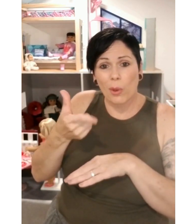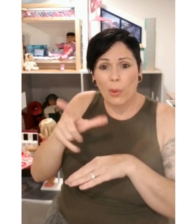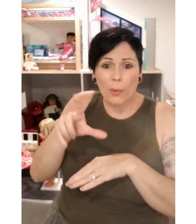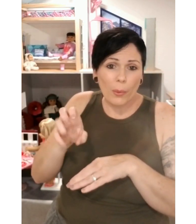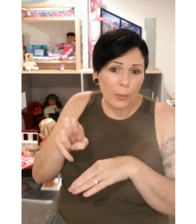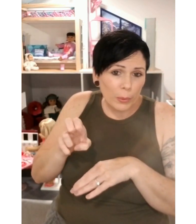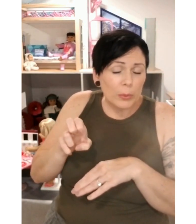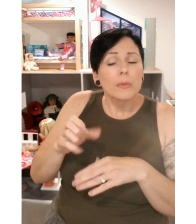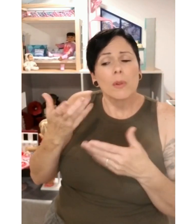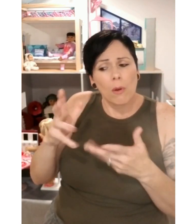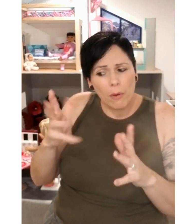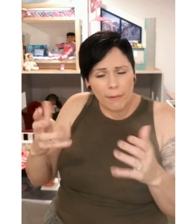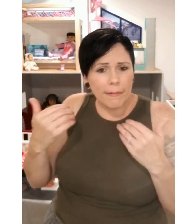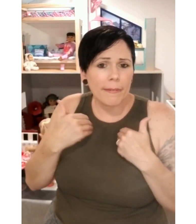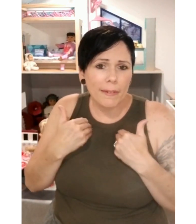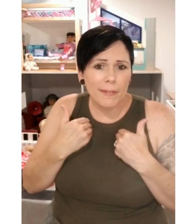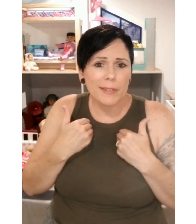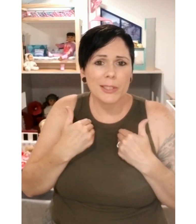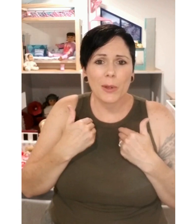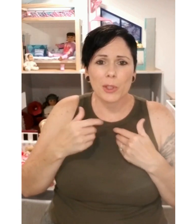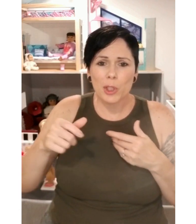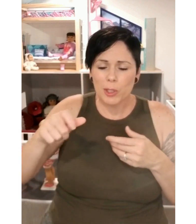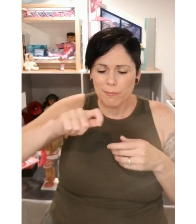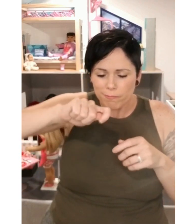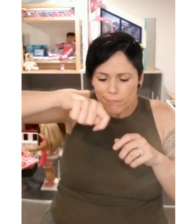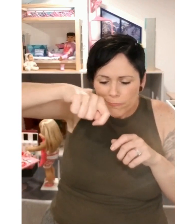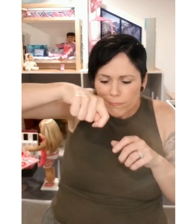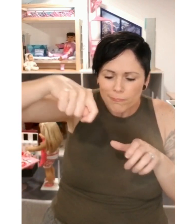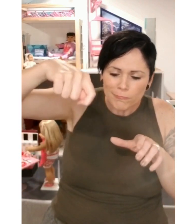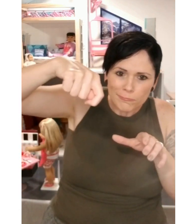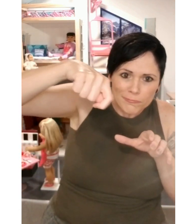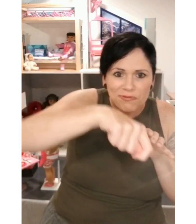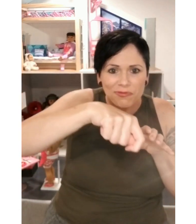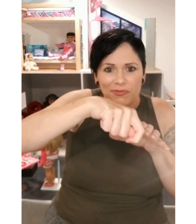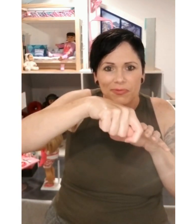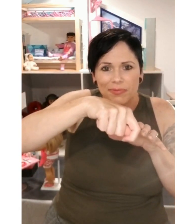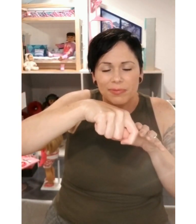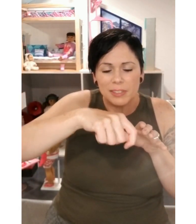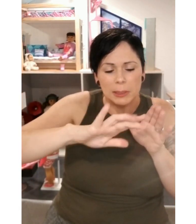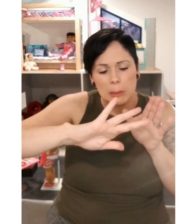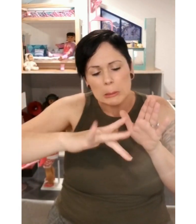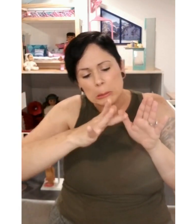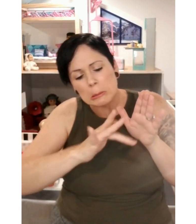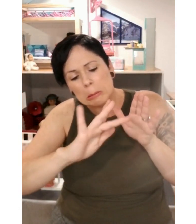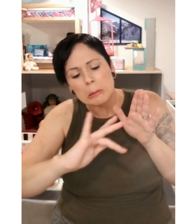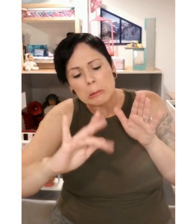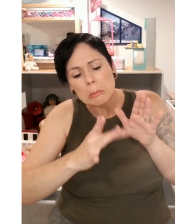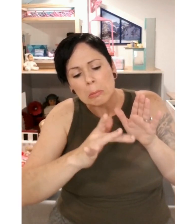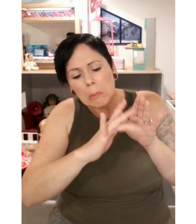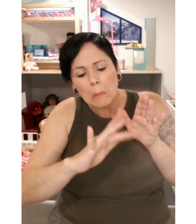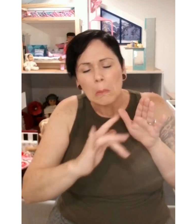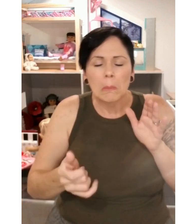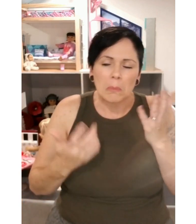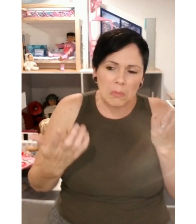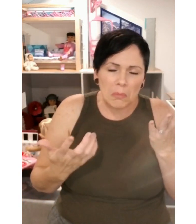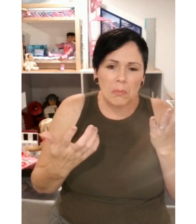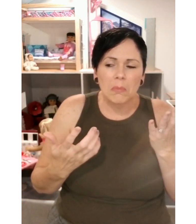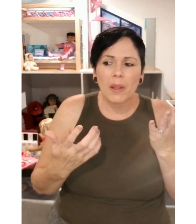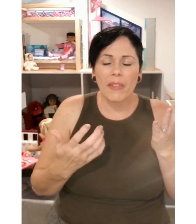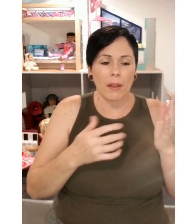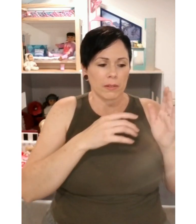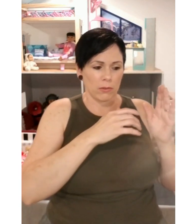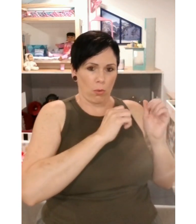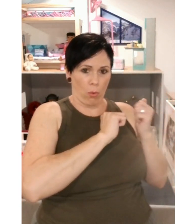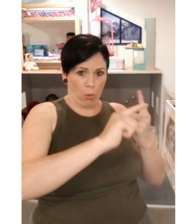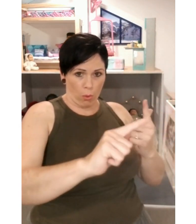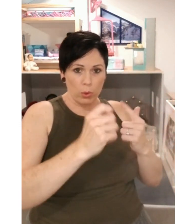the end of each peg, shoved them in the board, smeared around the excess, and then I also decided, while I'm at it,